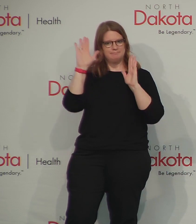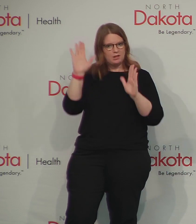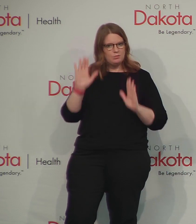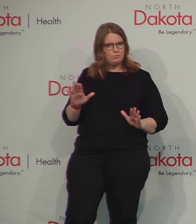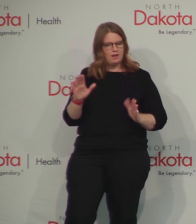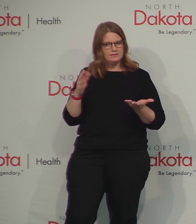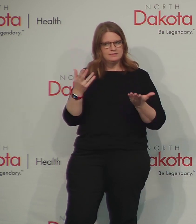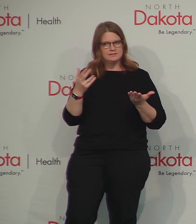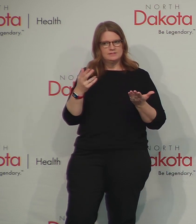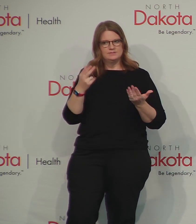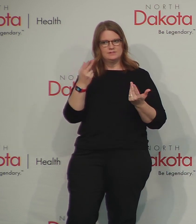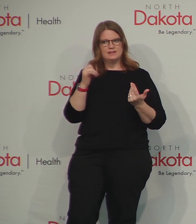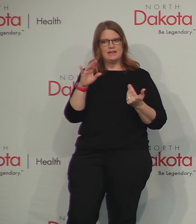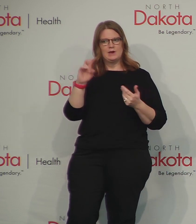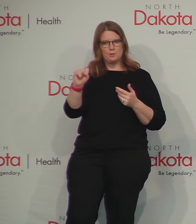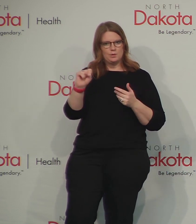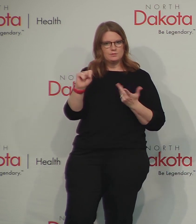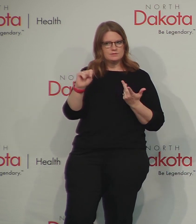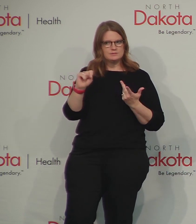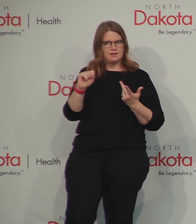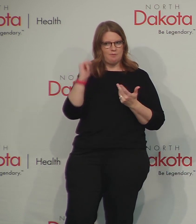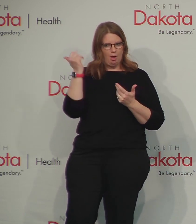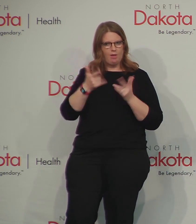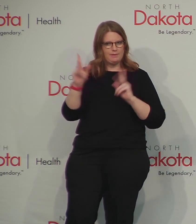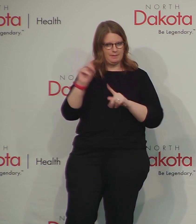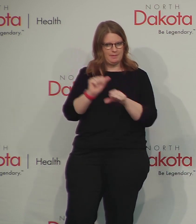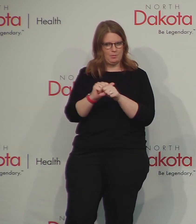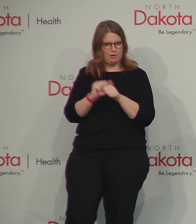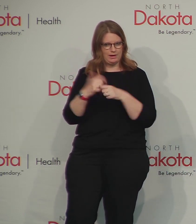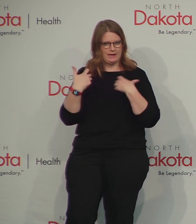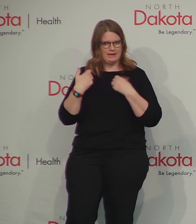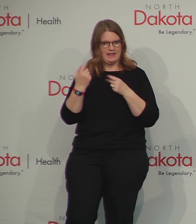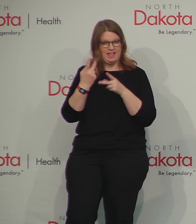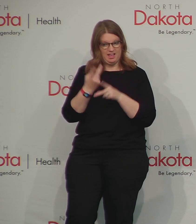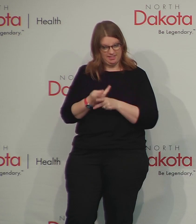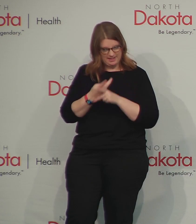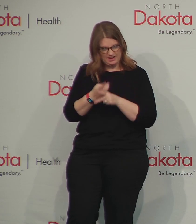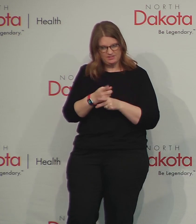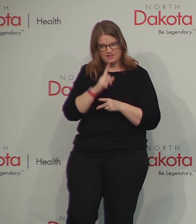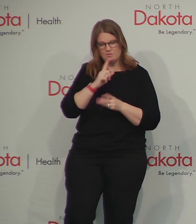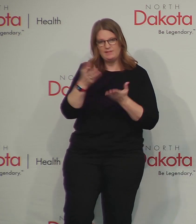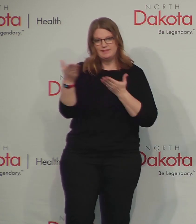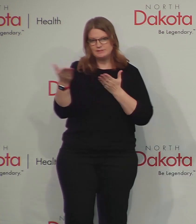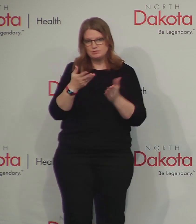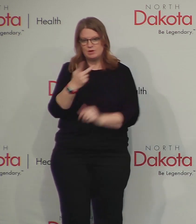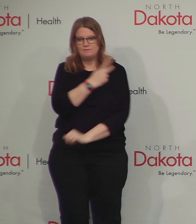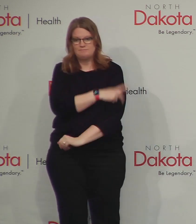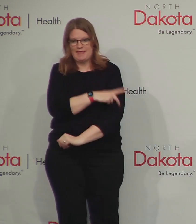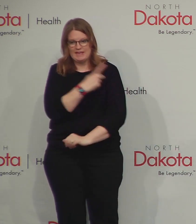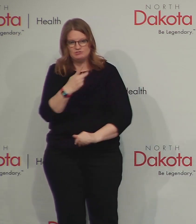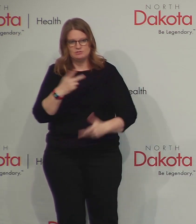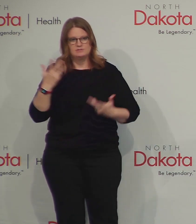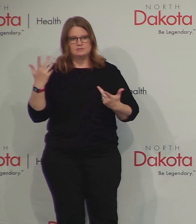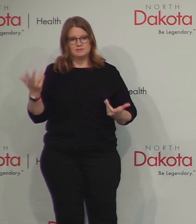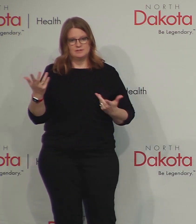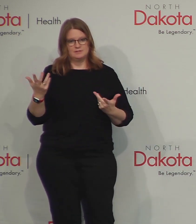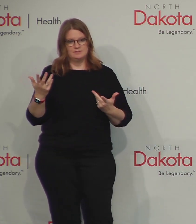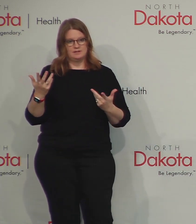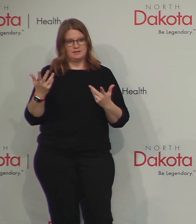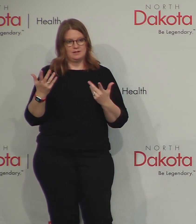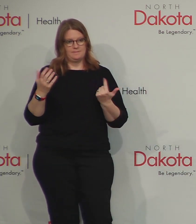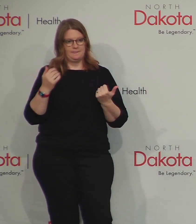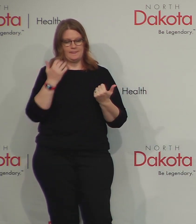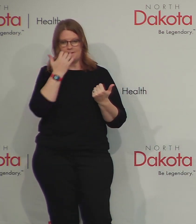the front line in North Dakota who've been making these sacrifices this last year to serve patients in the face of this deadly disease